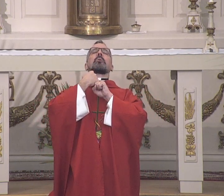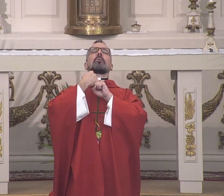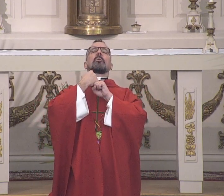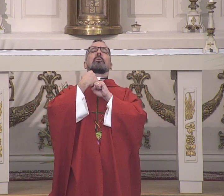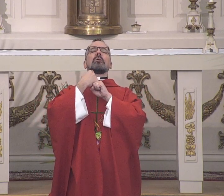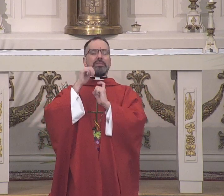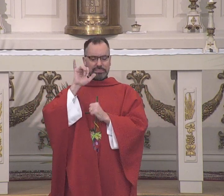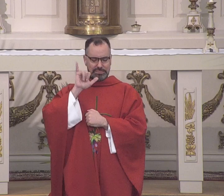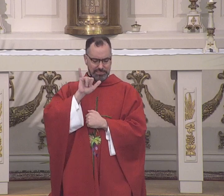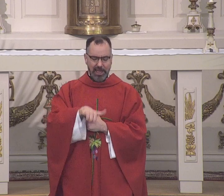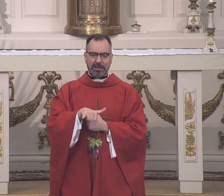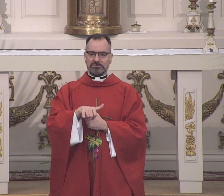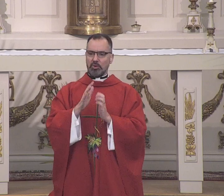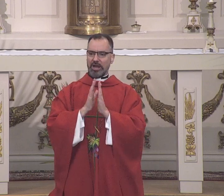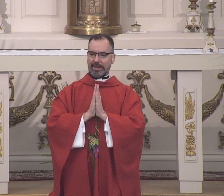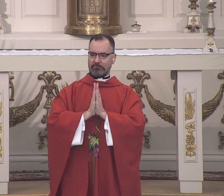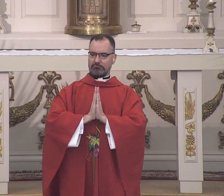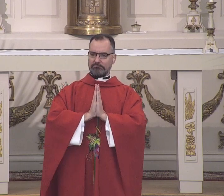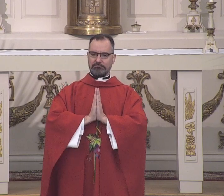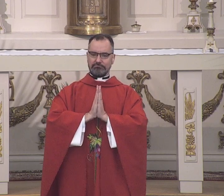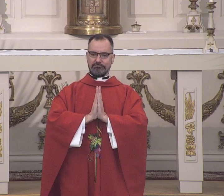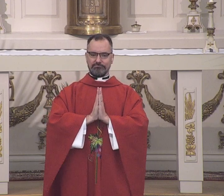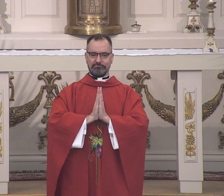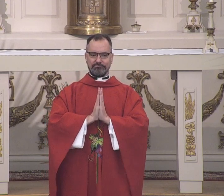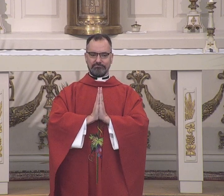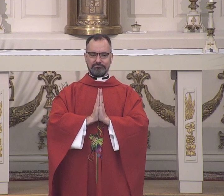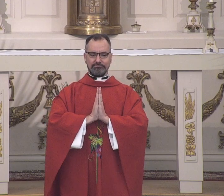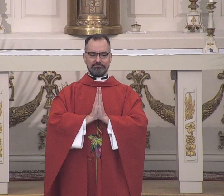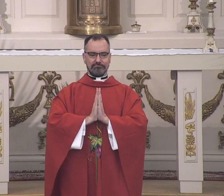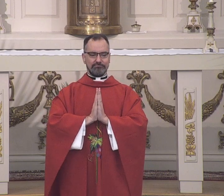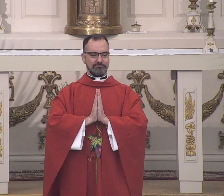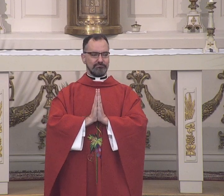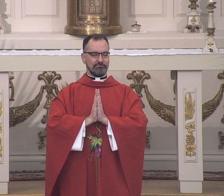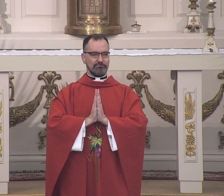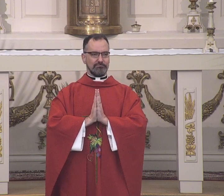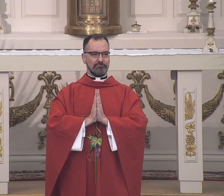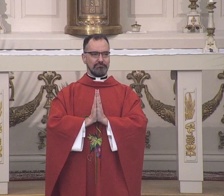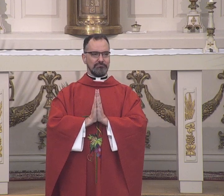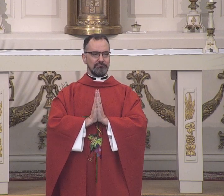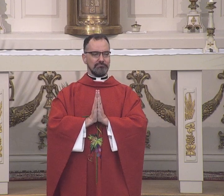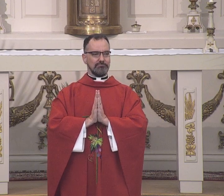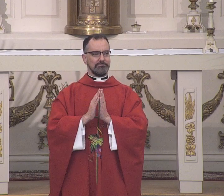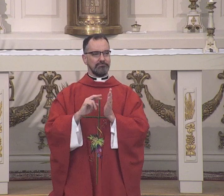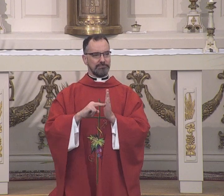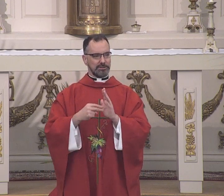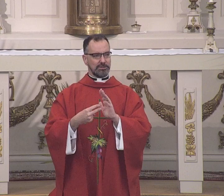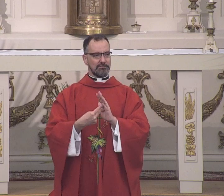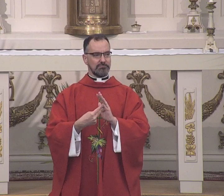same language. And by doing this, it really hit me, this prayer.